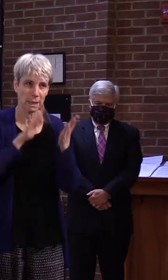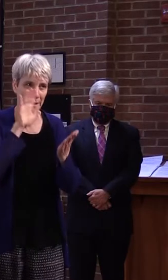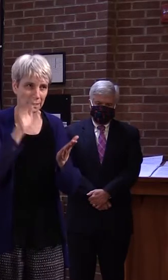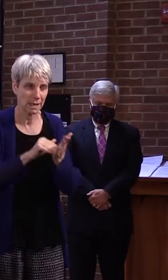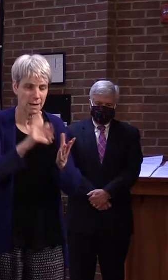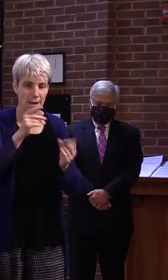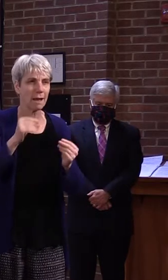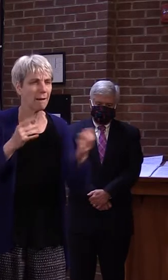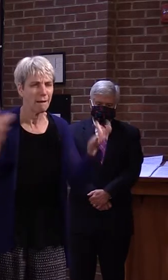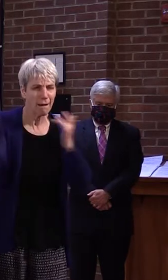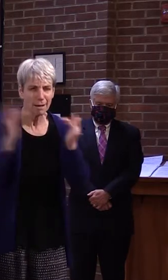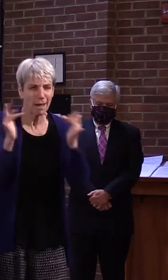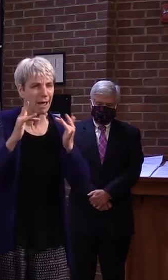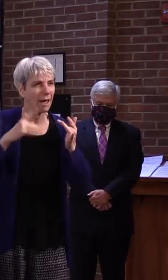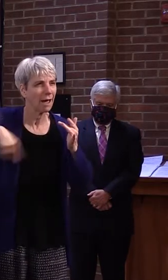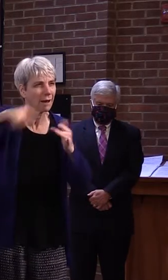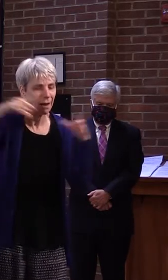students.